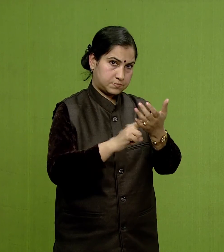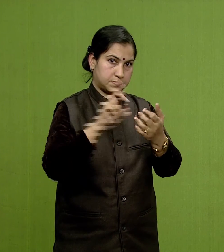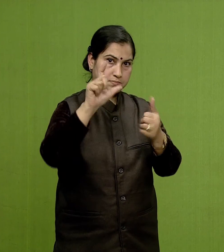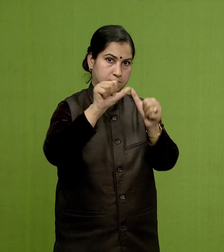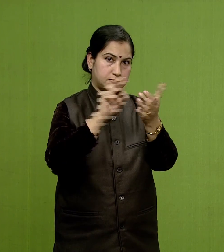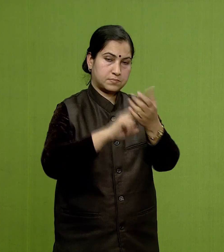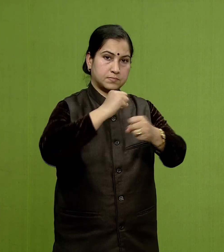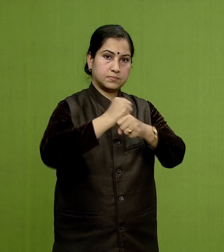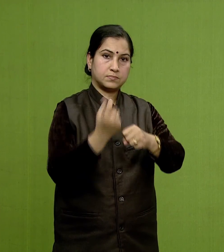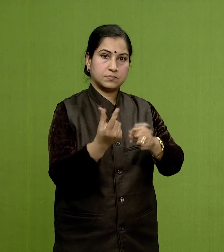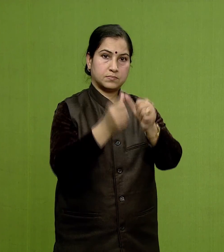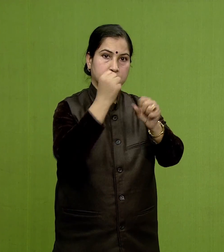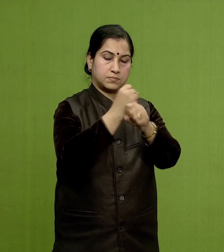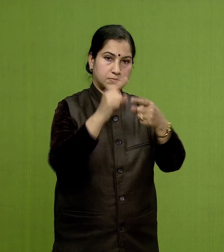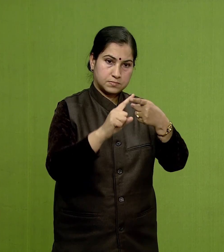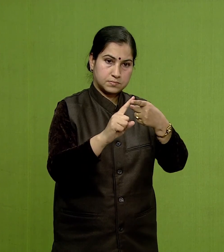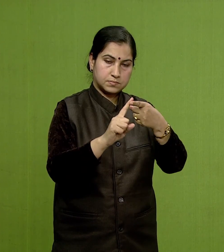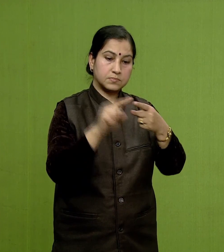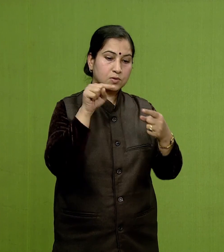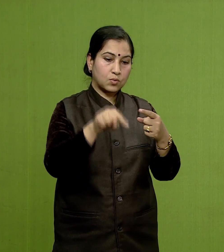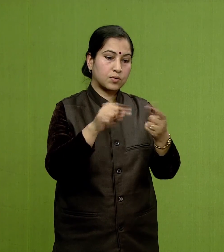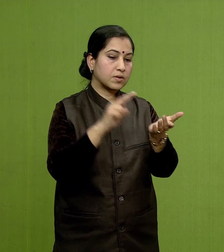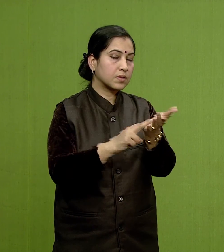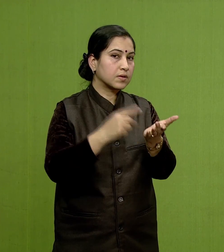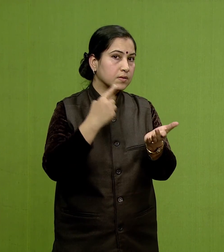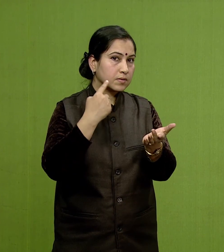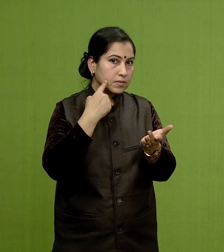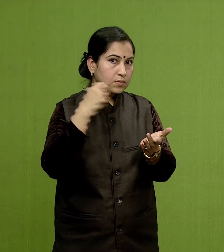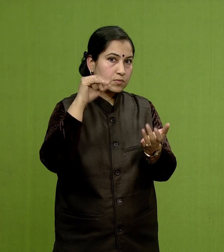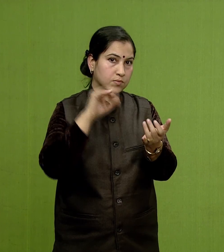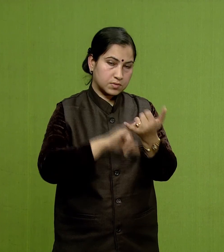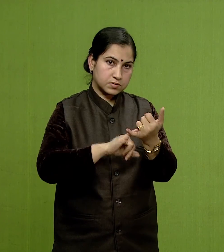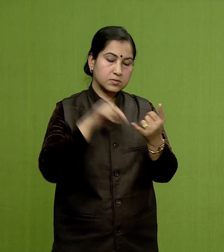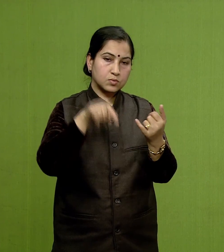signlanguage@nios.ac.in. Thank you.